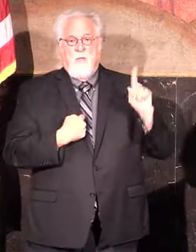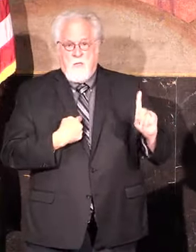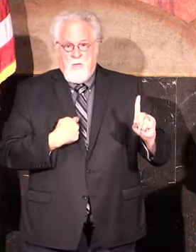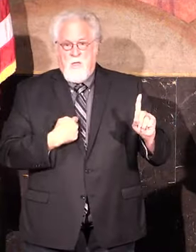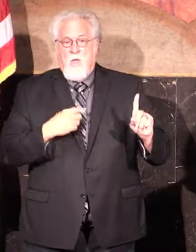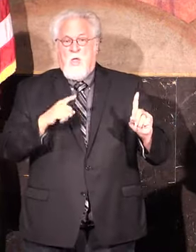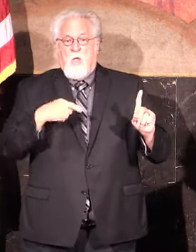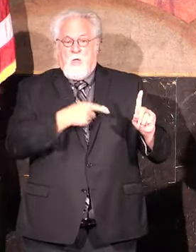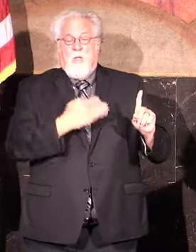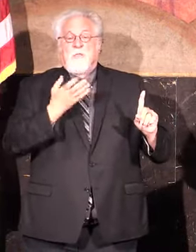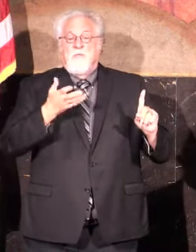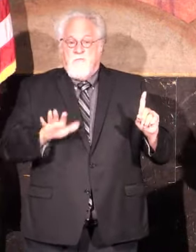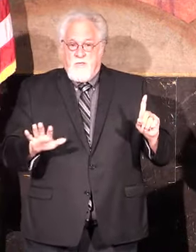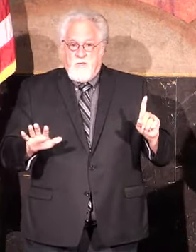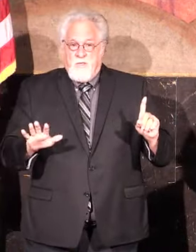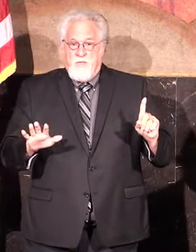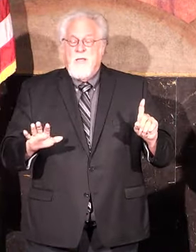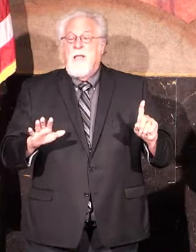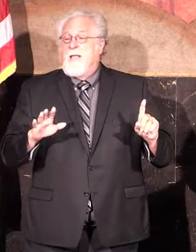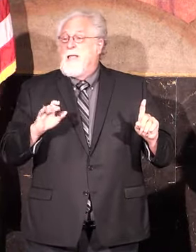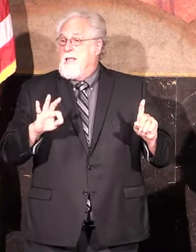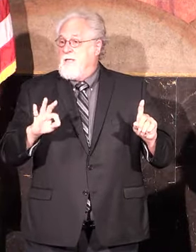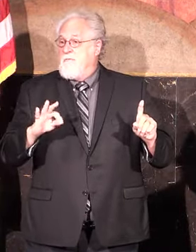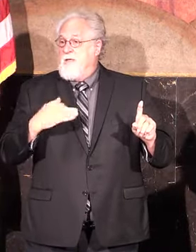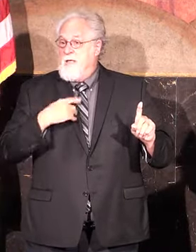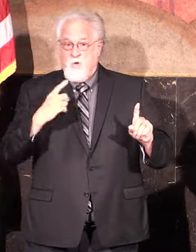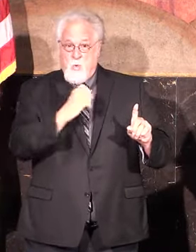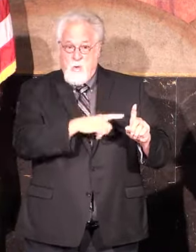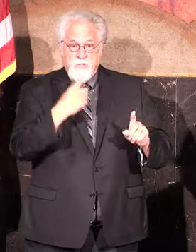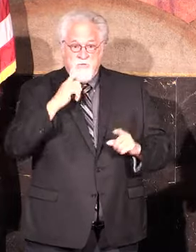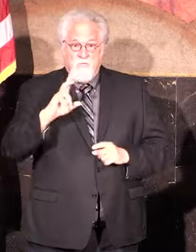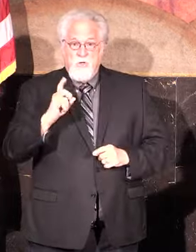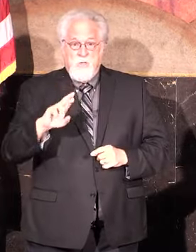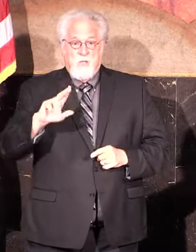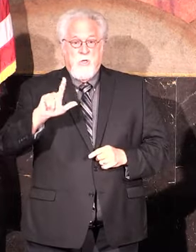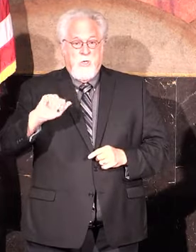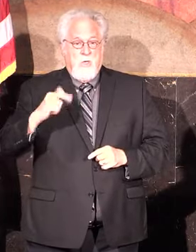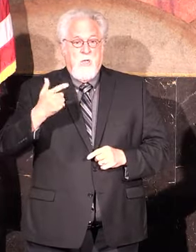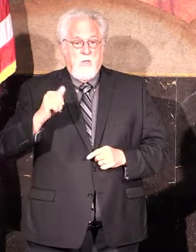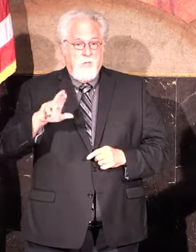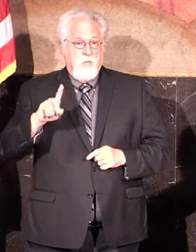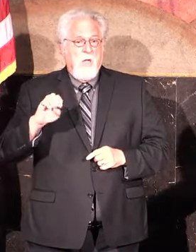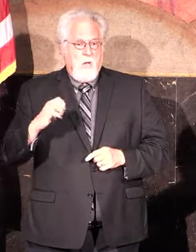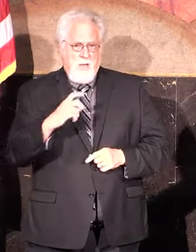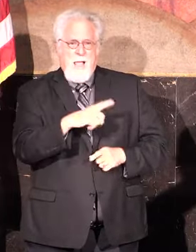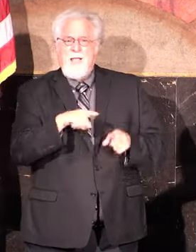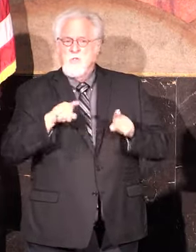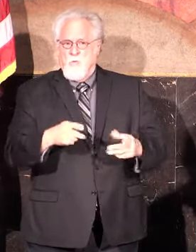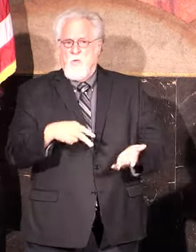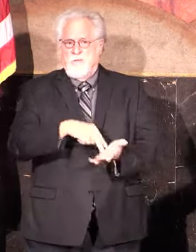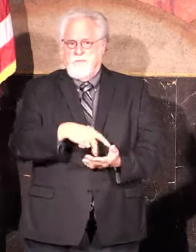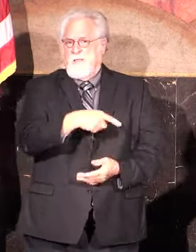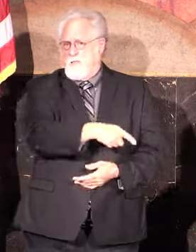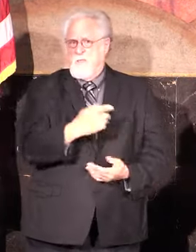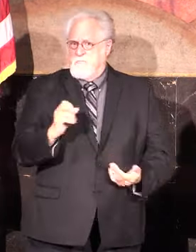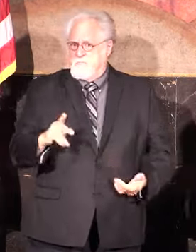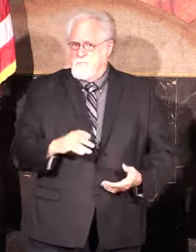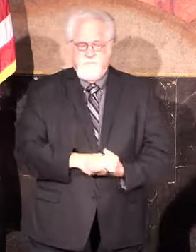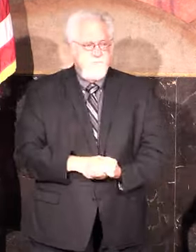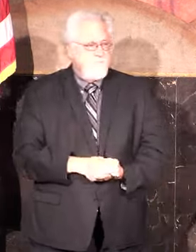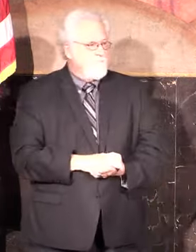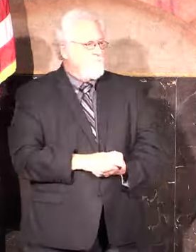when she's completed. And I would ask you that if you've got questions for Dr. Lagarde, go ahead and ask those while she's at the podium. Thank you.